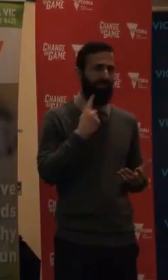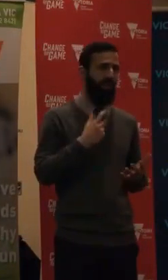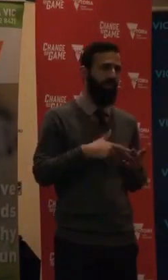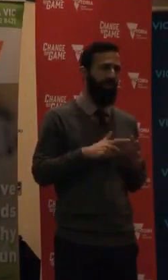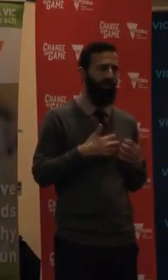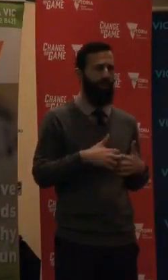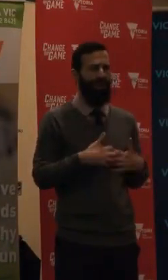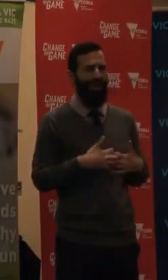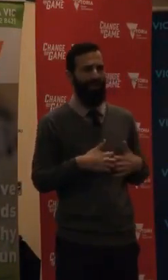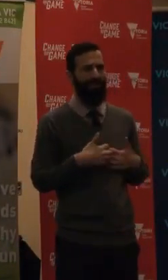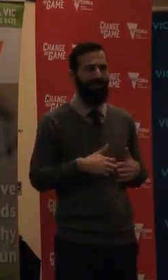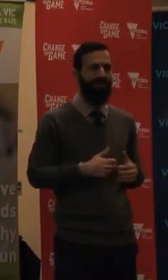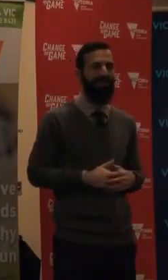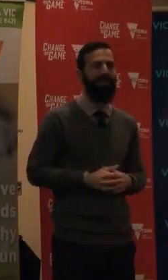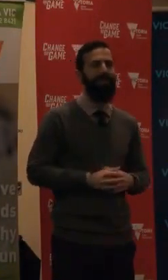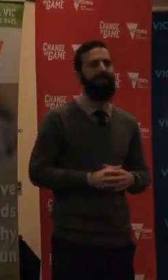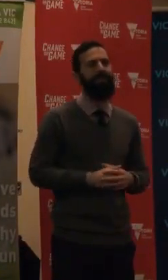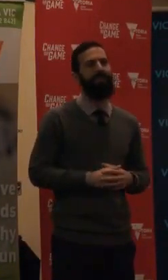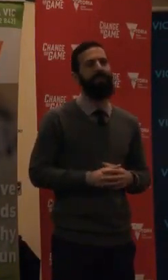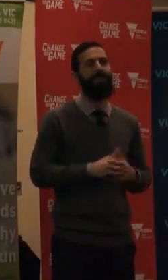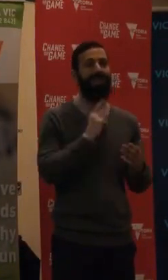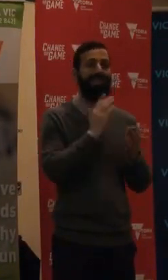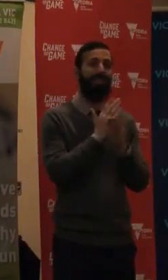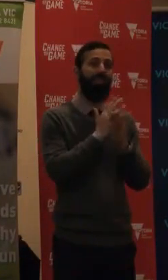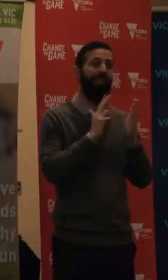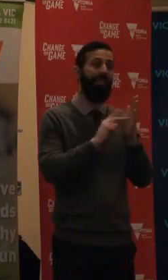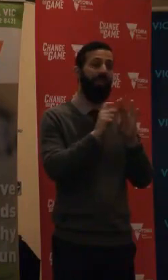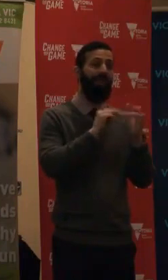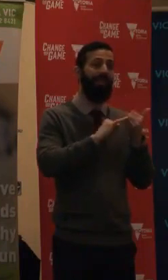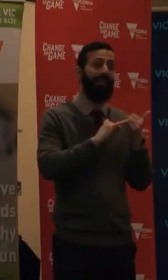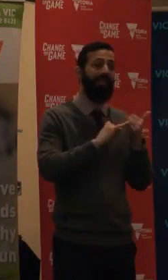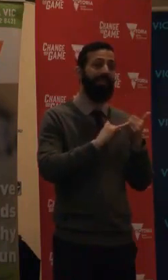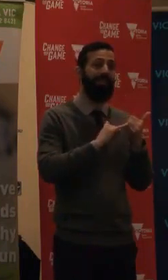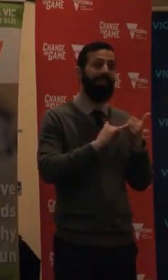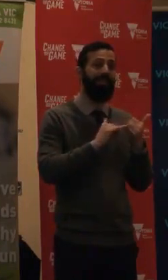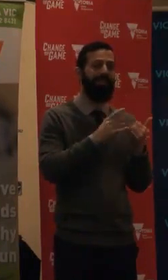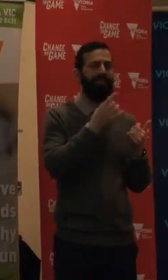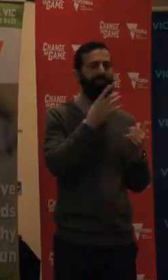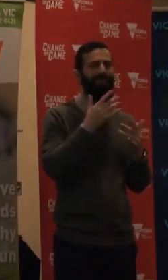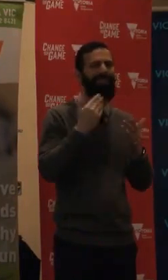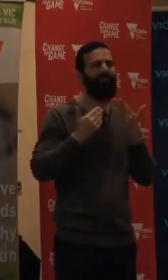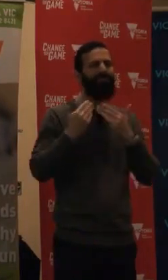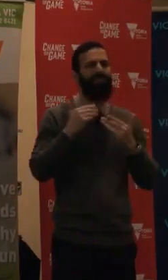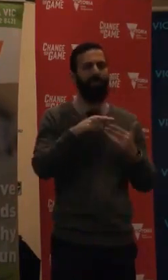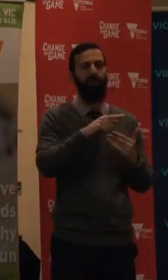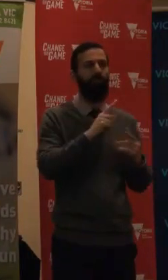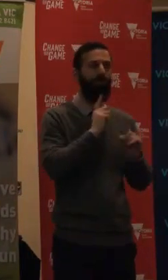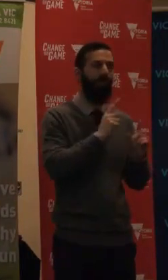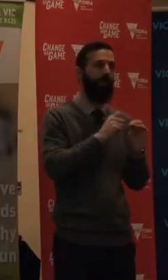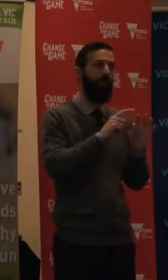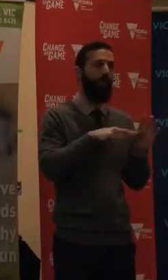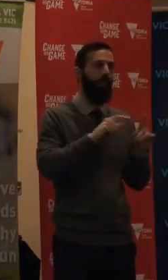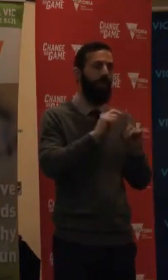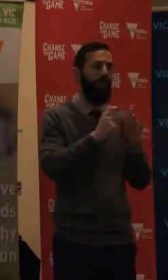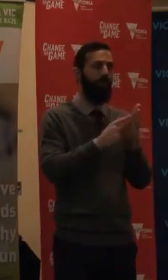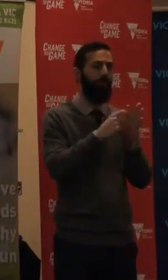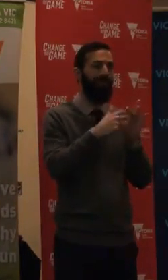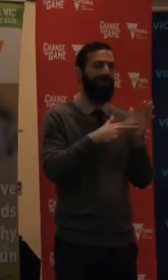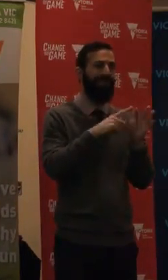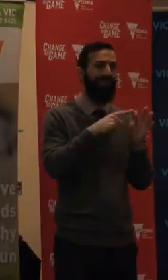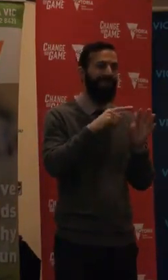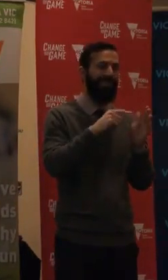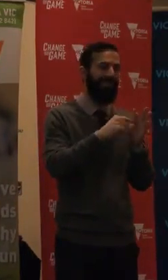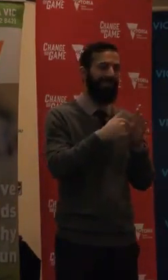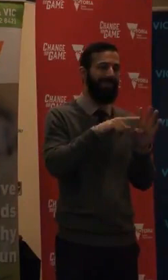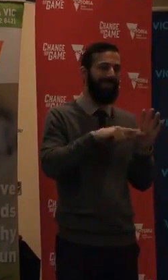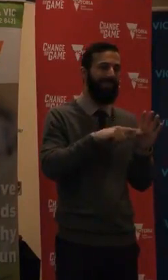navigate it. Essentially, the NDIS, in terms of its history, brief potted history, was recommended by the Productivity Commission in its final